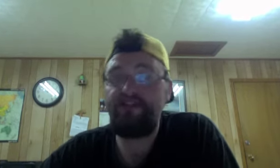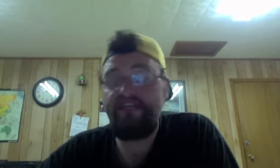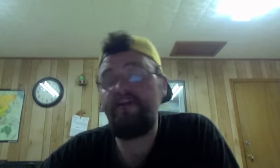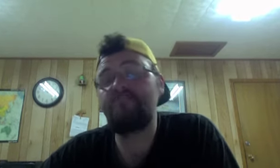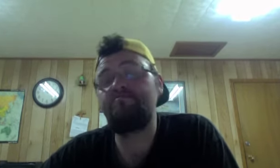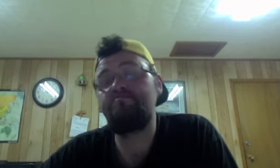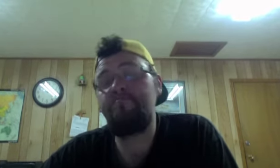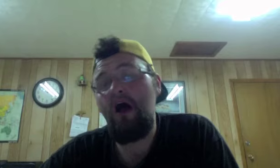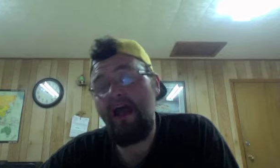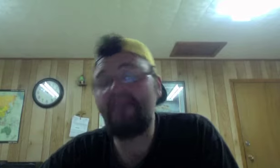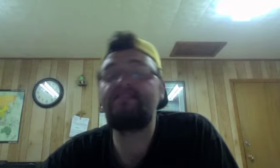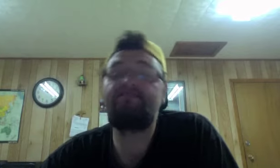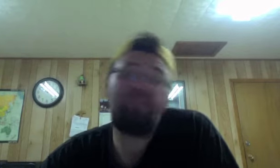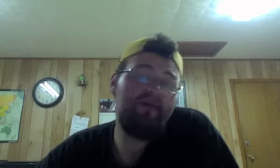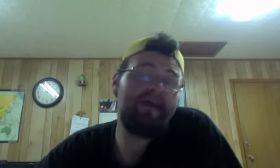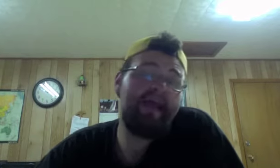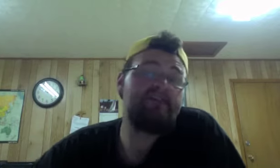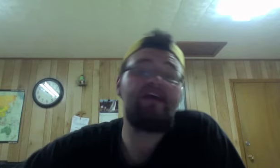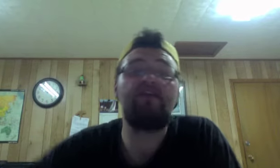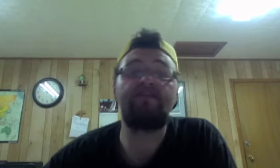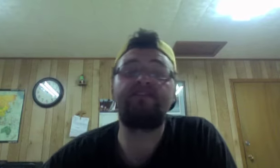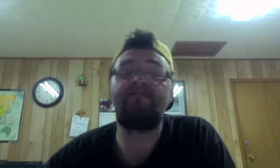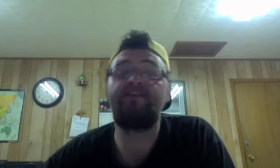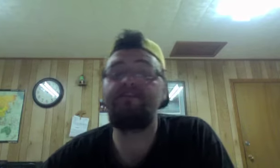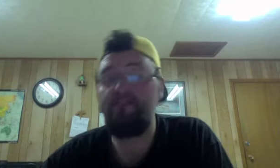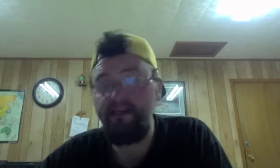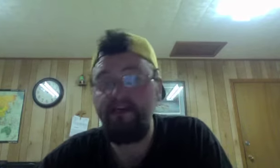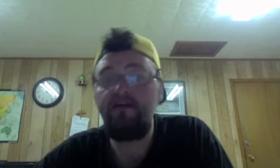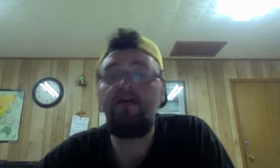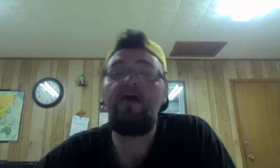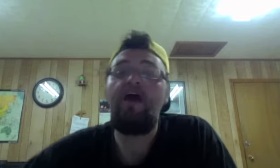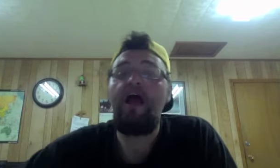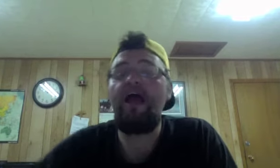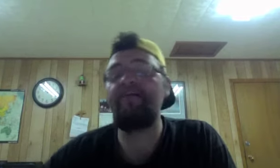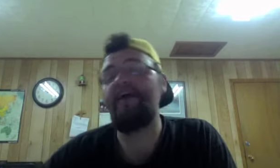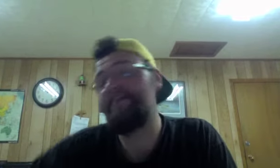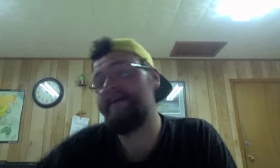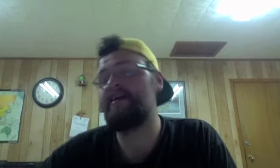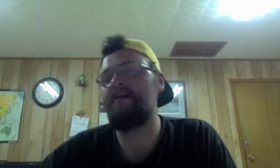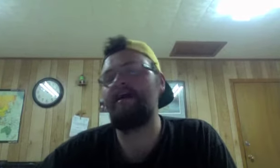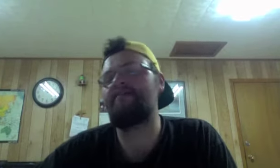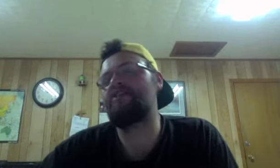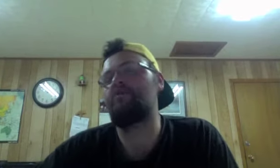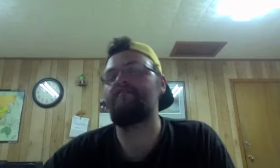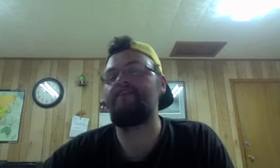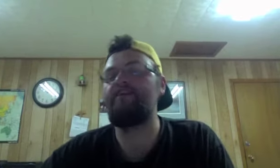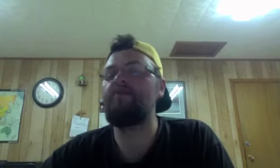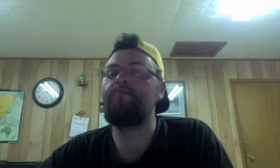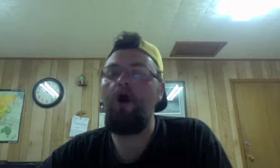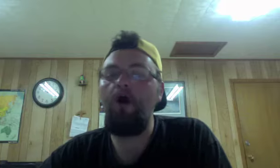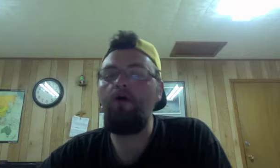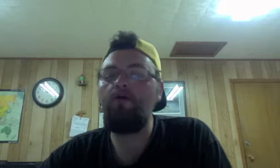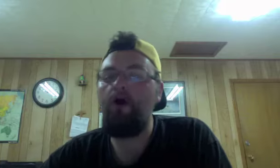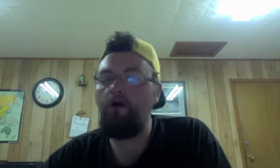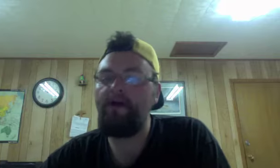defense hands probably hands down the best defense in the league and if they think like they just want to feed him the ball all game